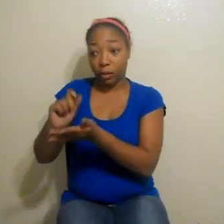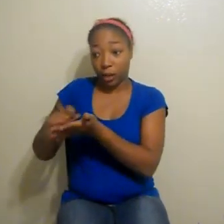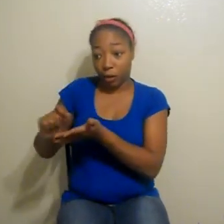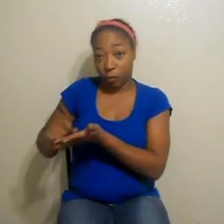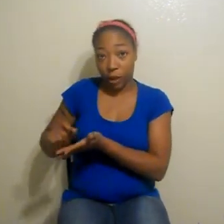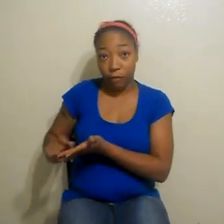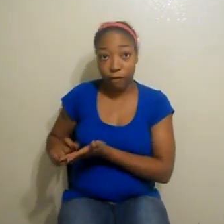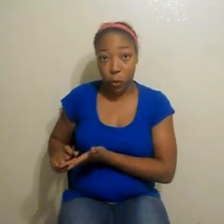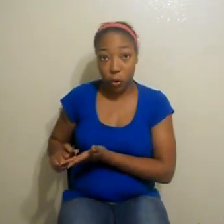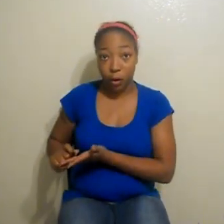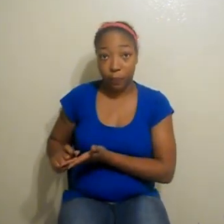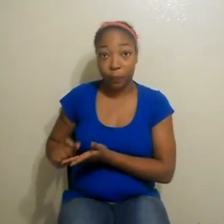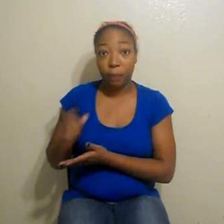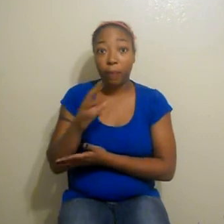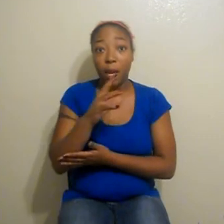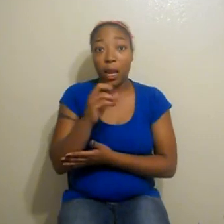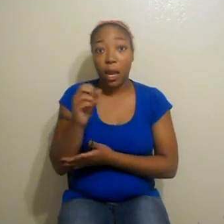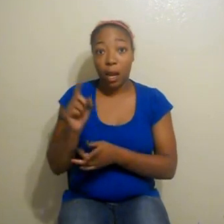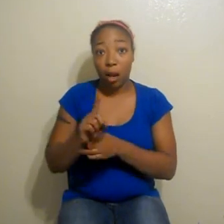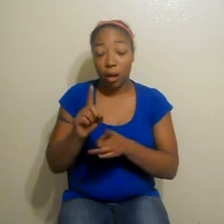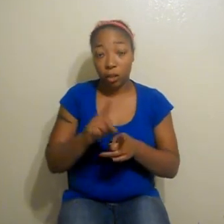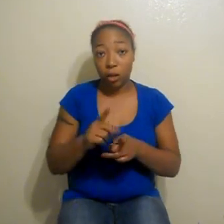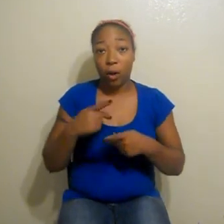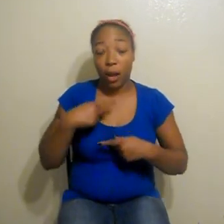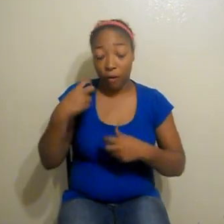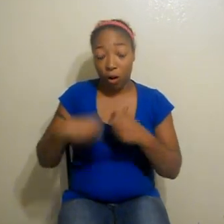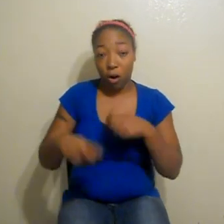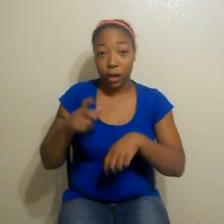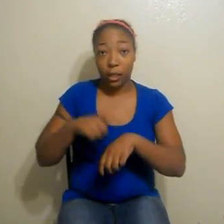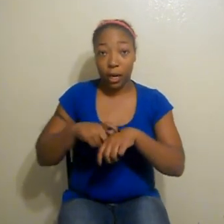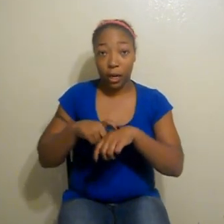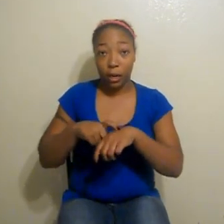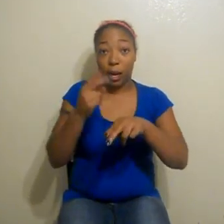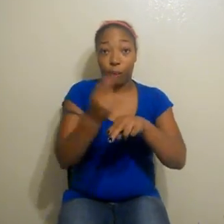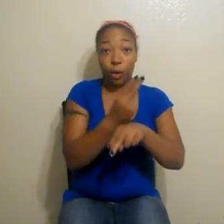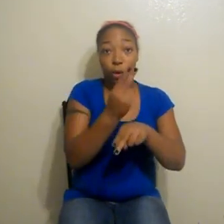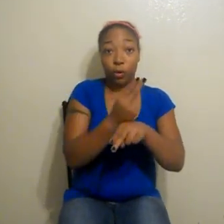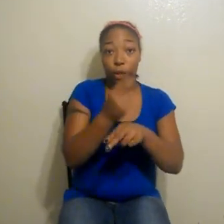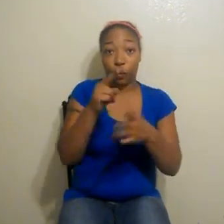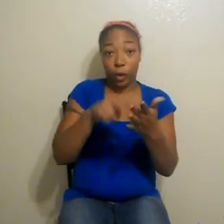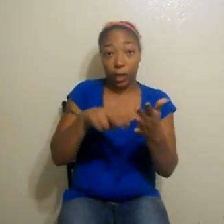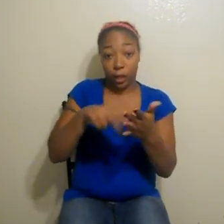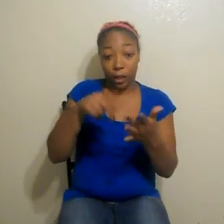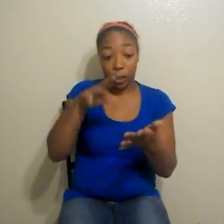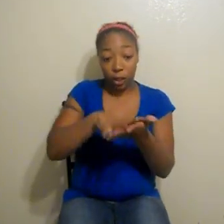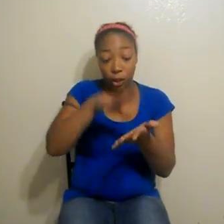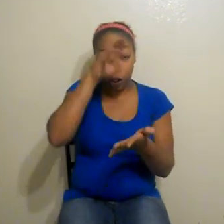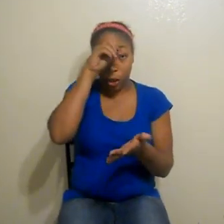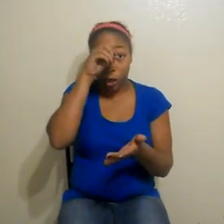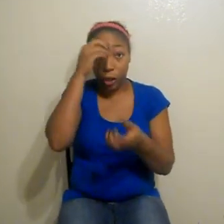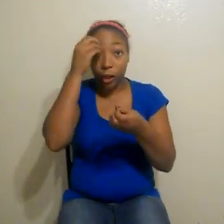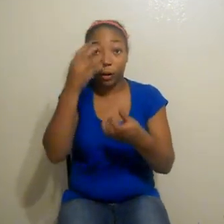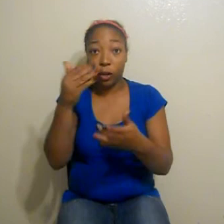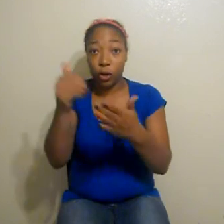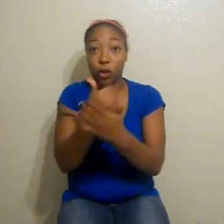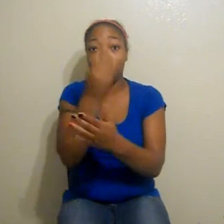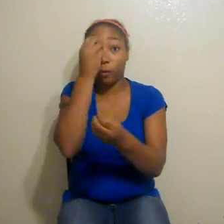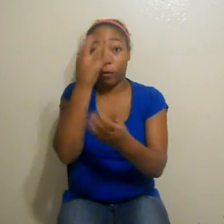in written form, and also have a hard time using reading to learn new